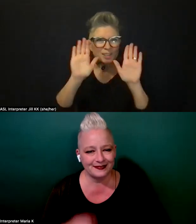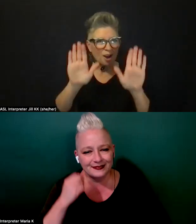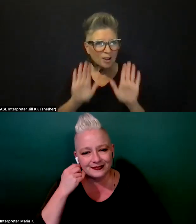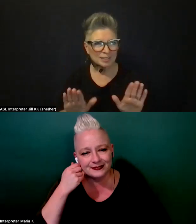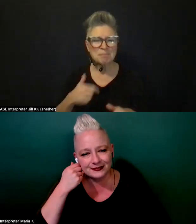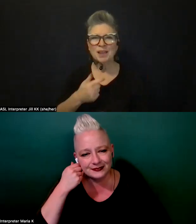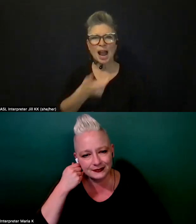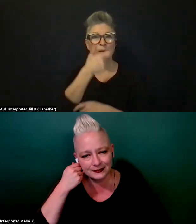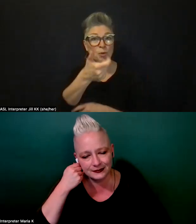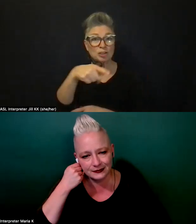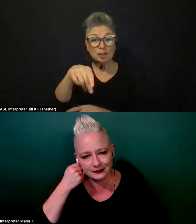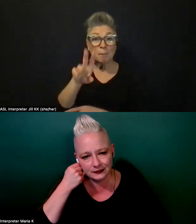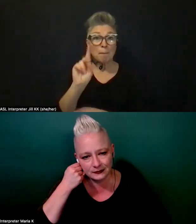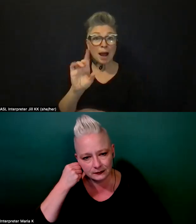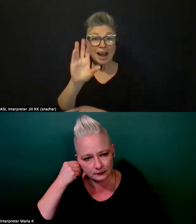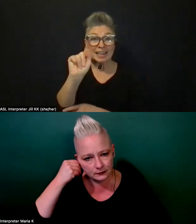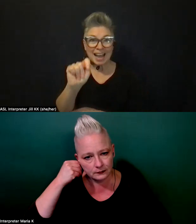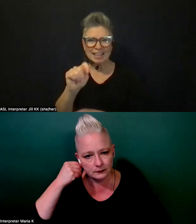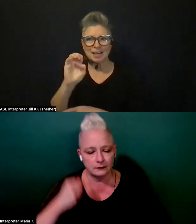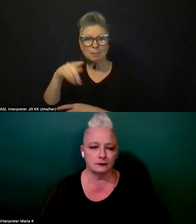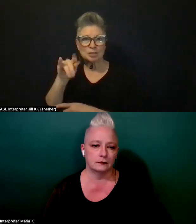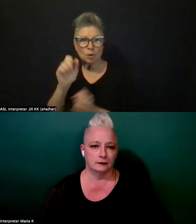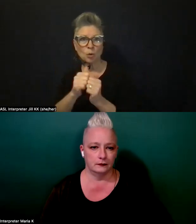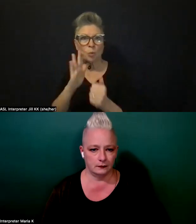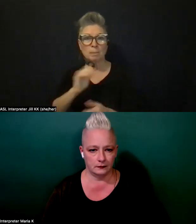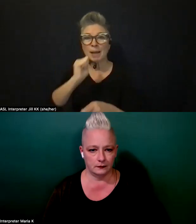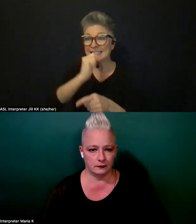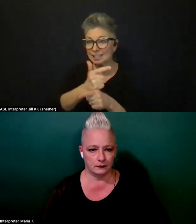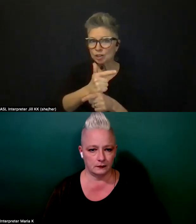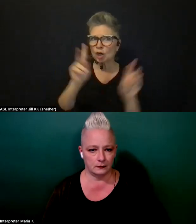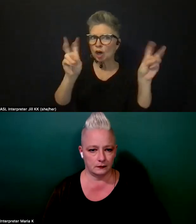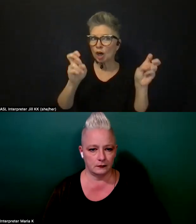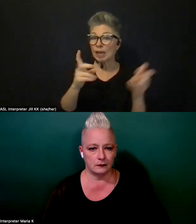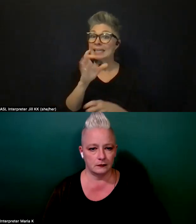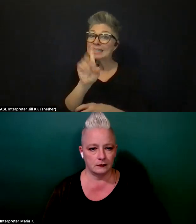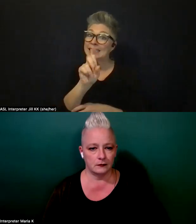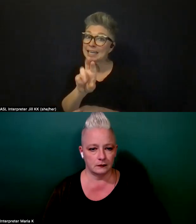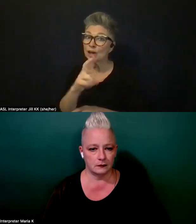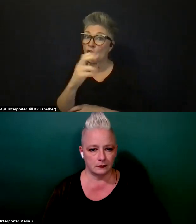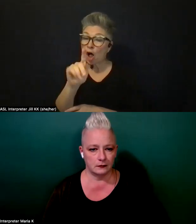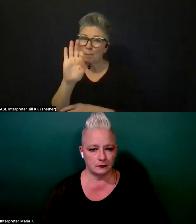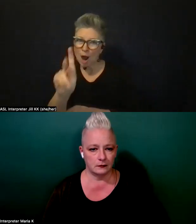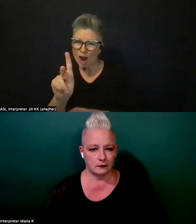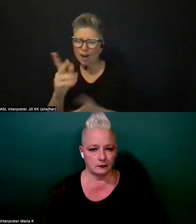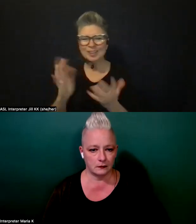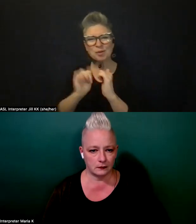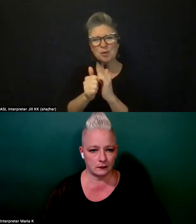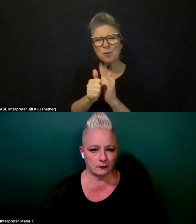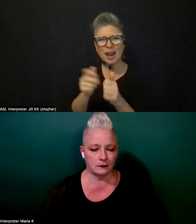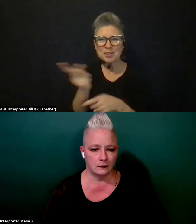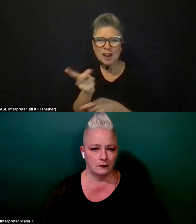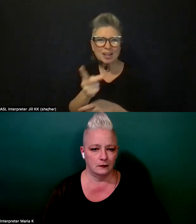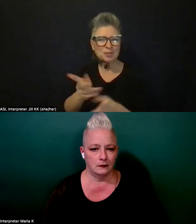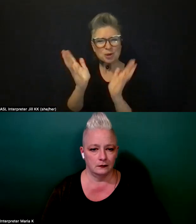watching the podcast episode with my sister. Do you Hallmark? So I was like, the way you guys were talking, and just the way you